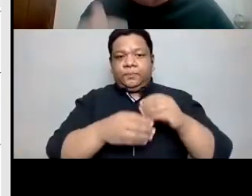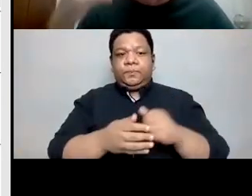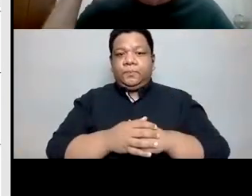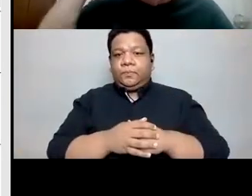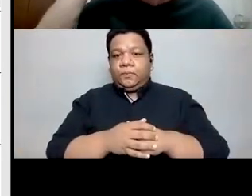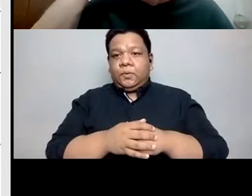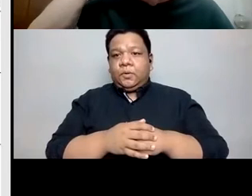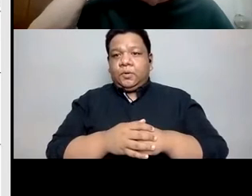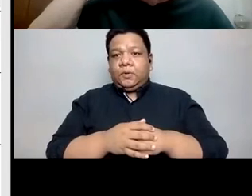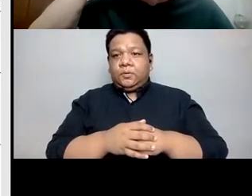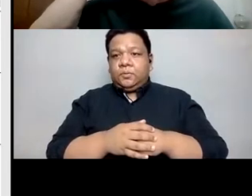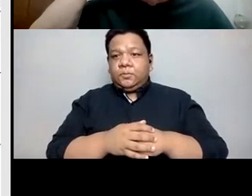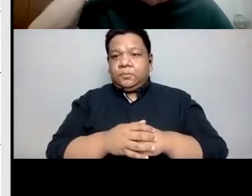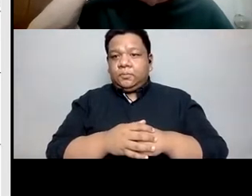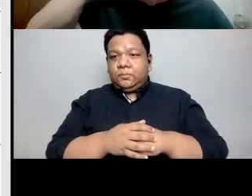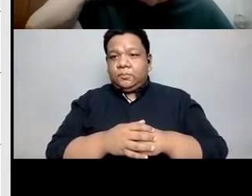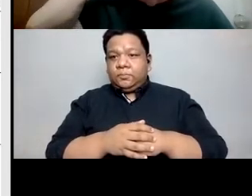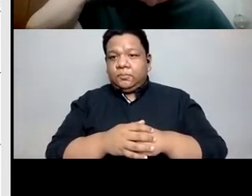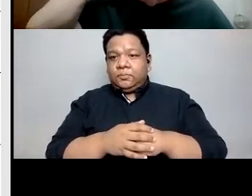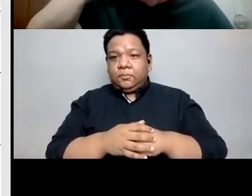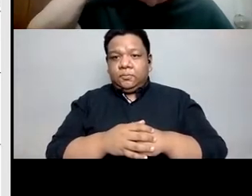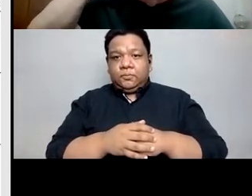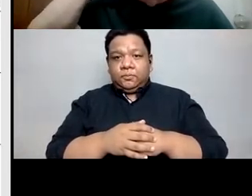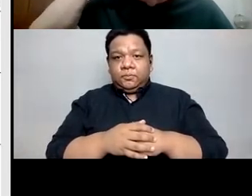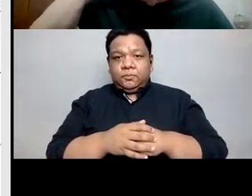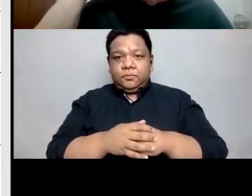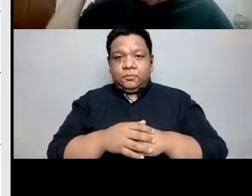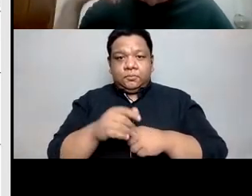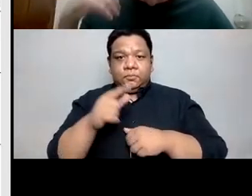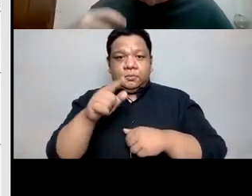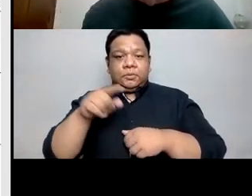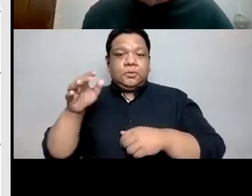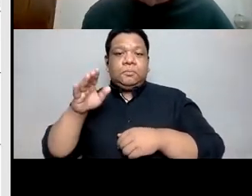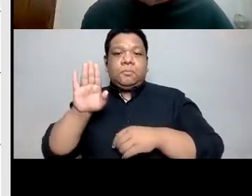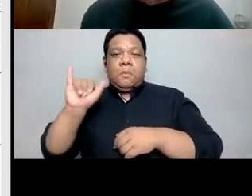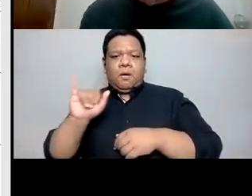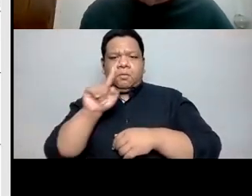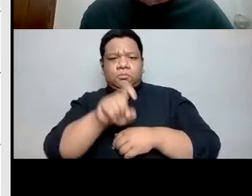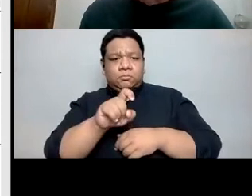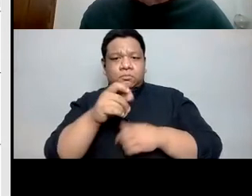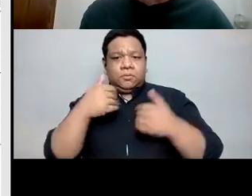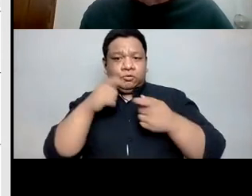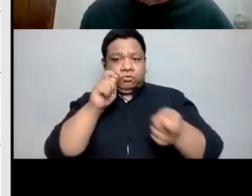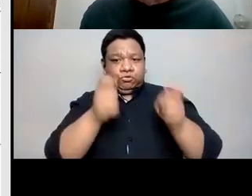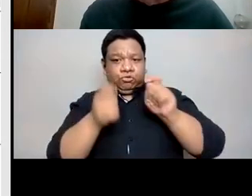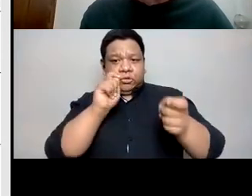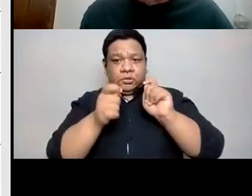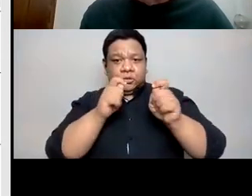So this is the interpreter. Are you trying to change your screen? Because we see the chart, but we don't see the examples.